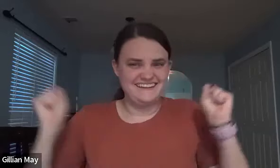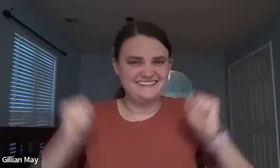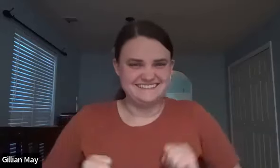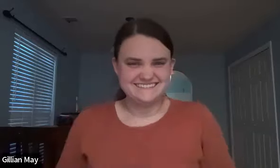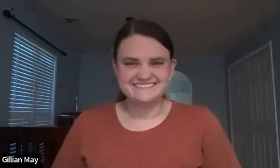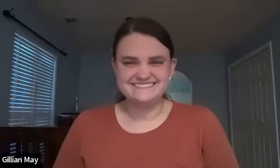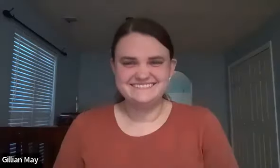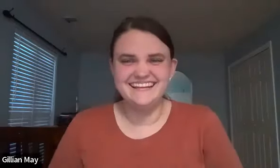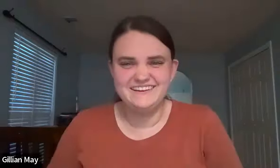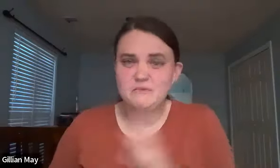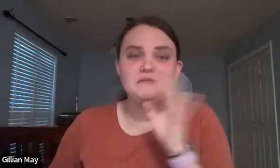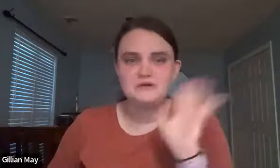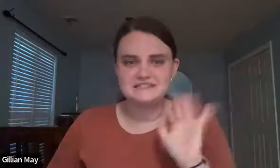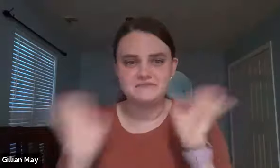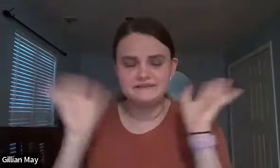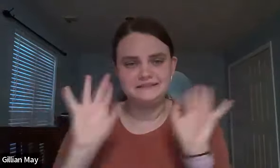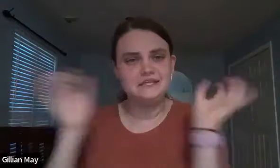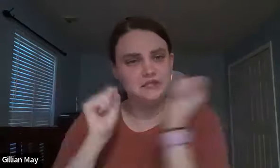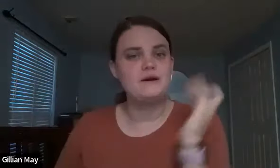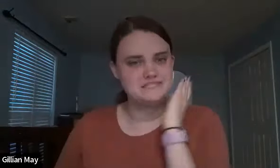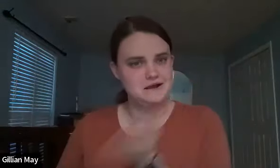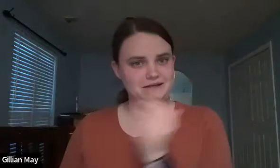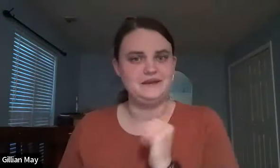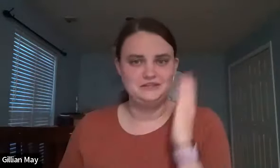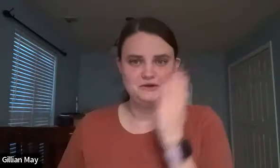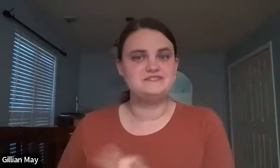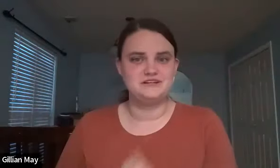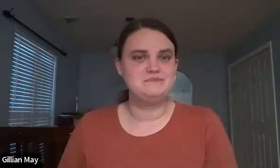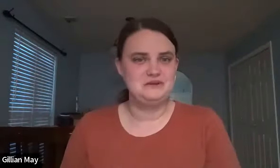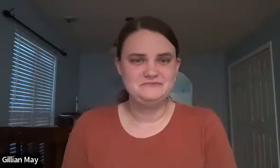Okay, good. Well, close enough. You knew who I was talking about. You know I was talking about you.